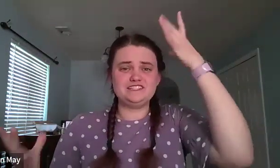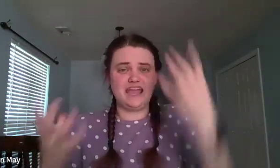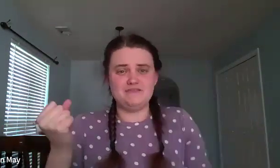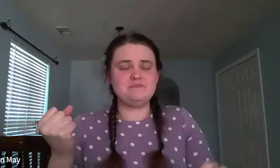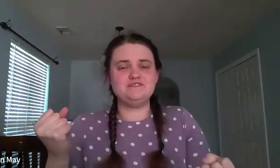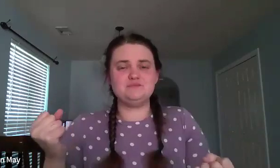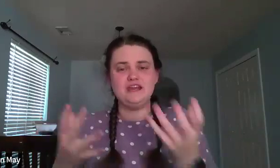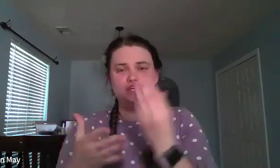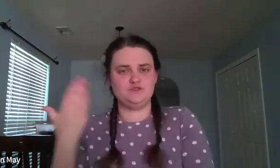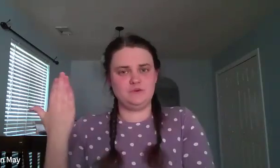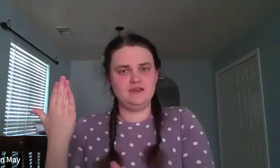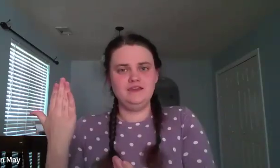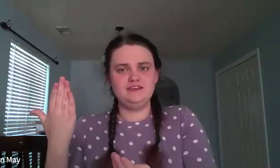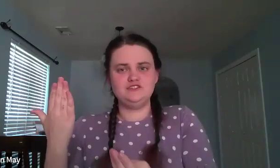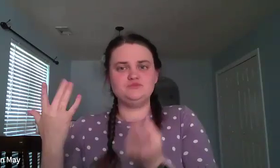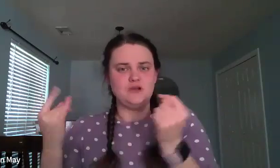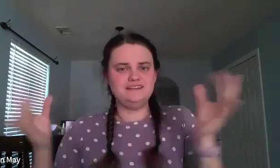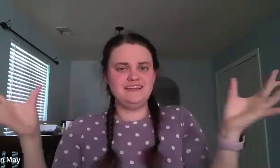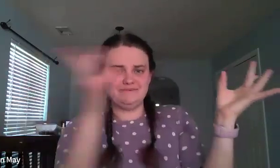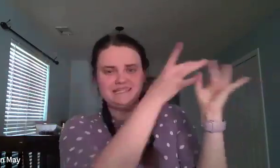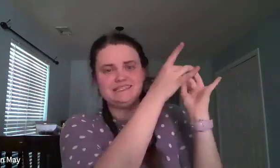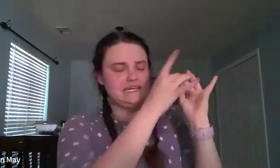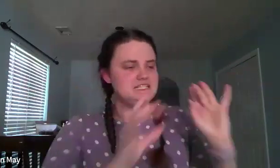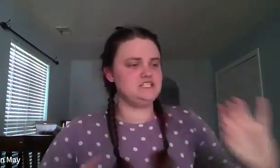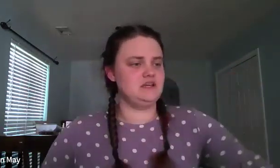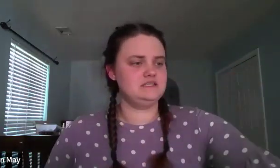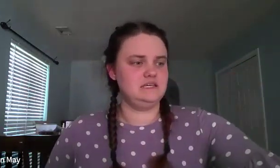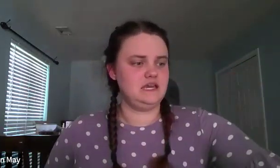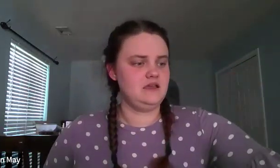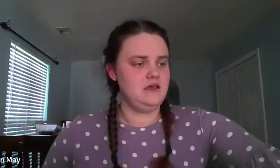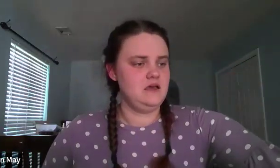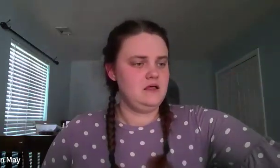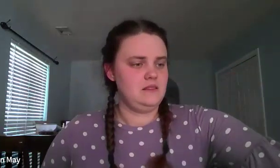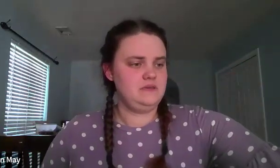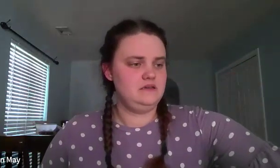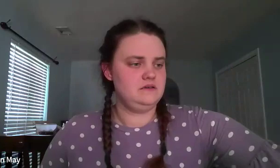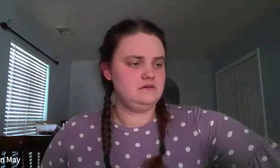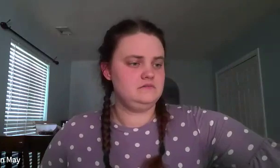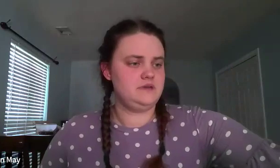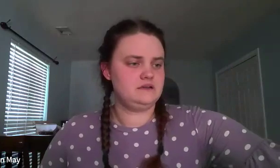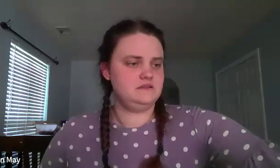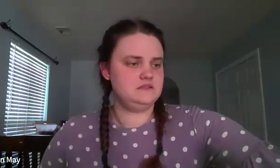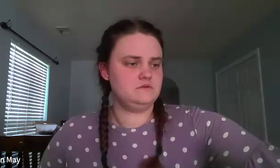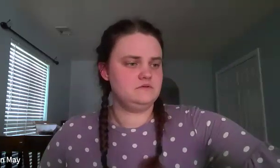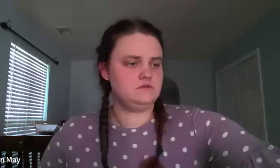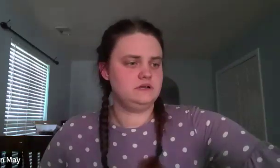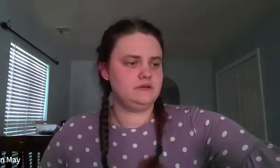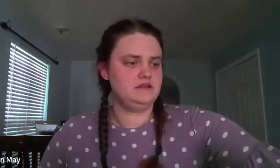like, every time I have a sport, it goes away. So I'm trying to like make it stick and it's just not sticking. Let me go back to this one real quick, my little